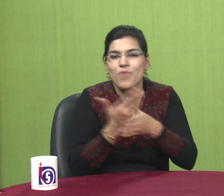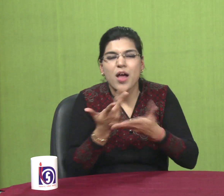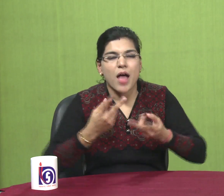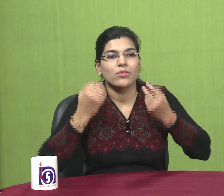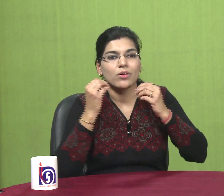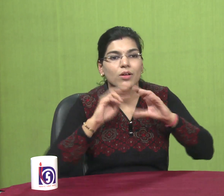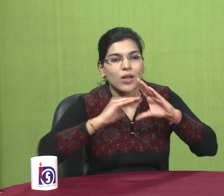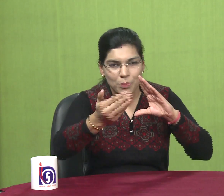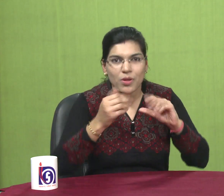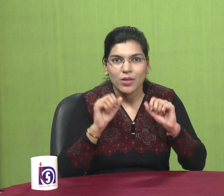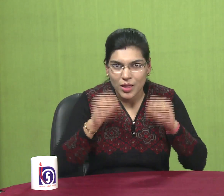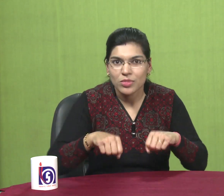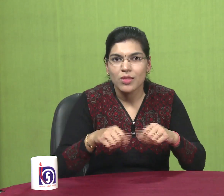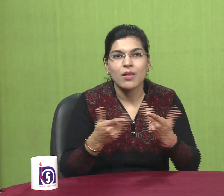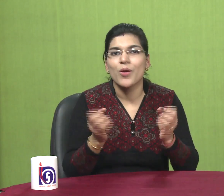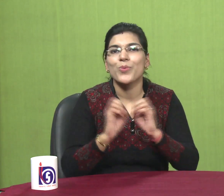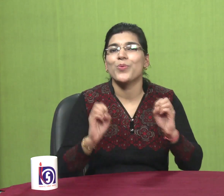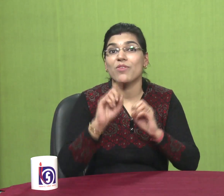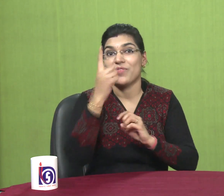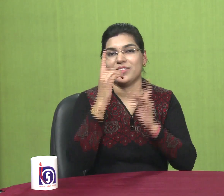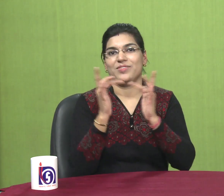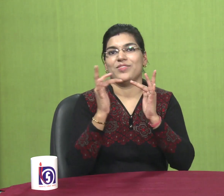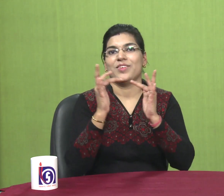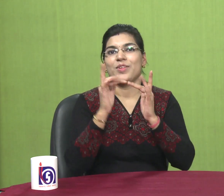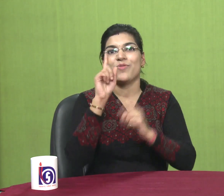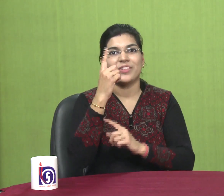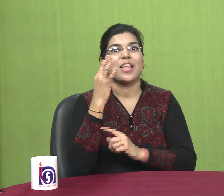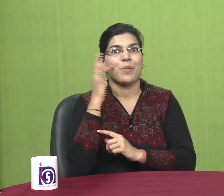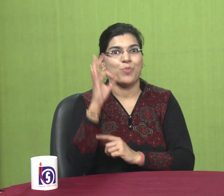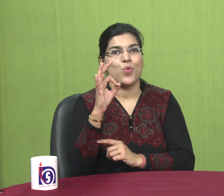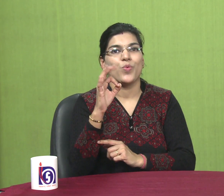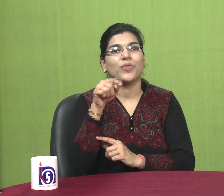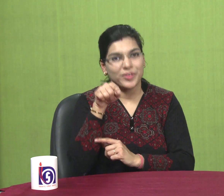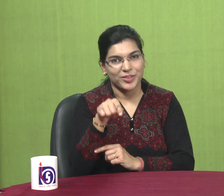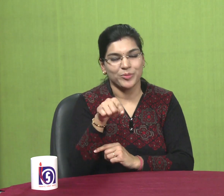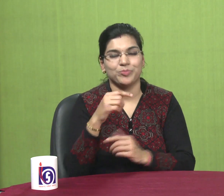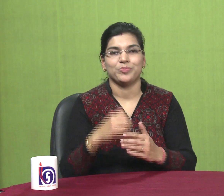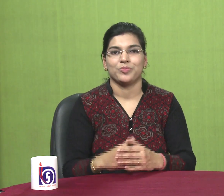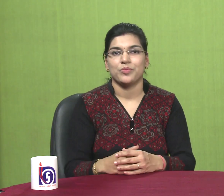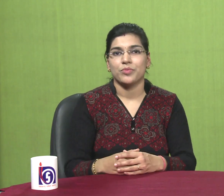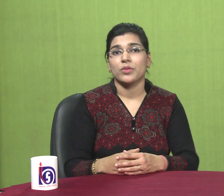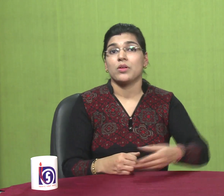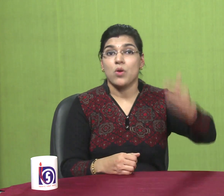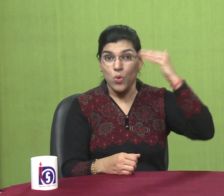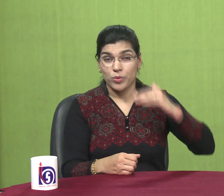been able to open internet. Web server is very important to search anything.